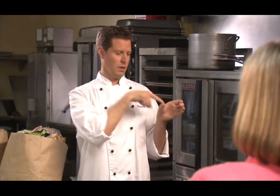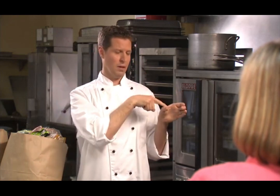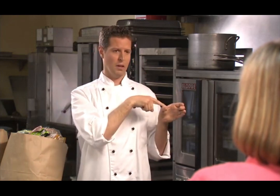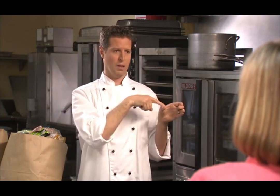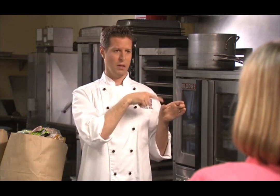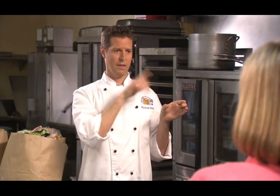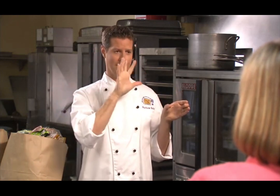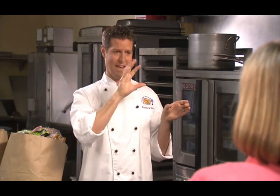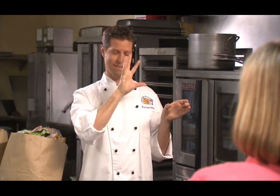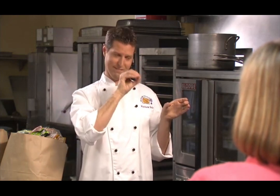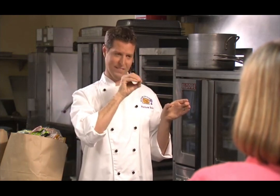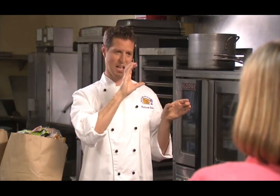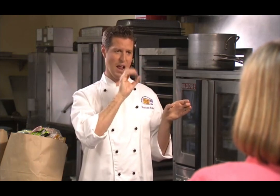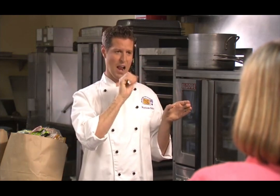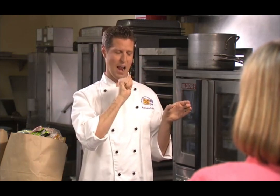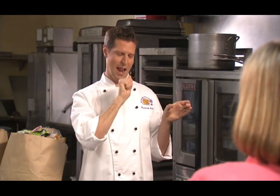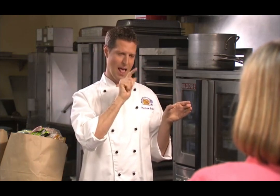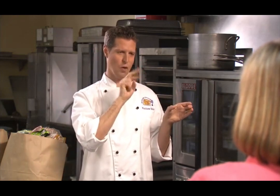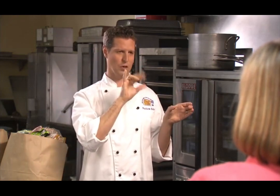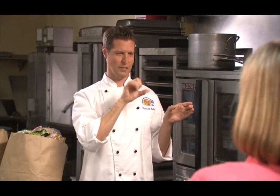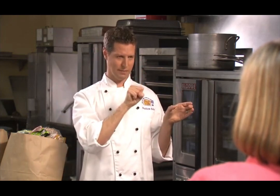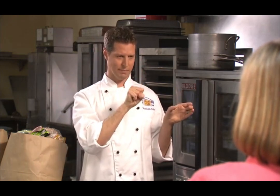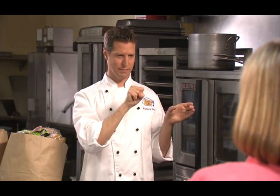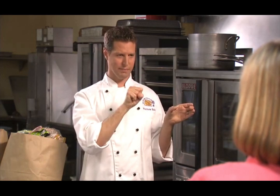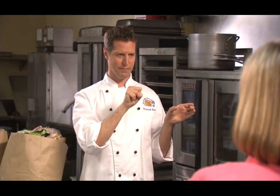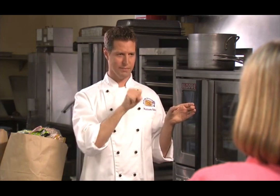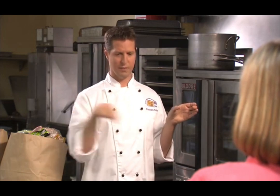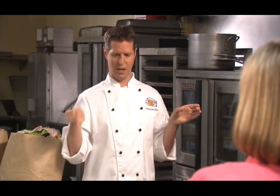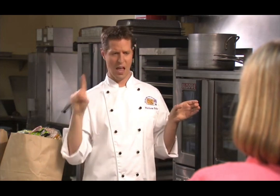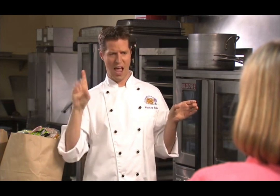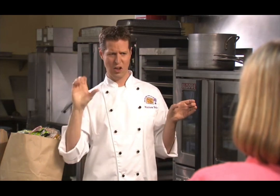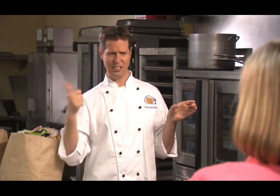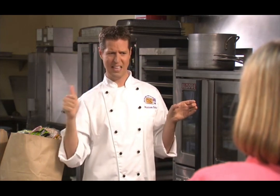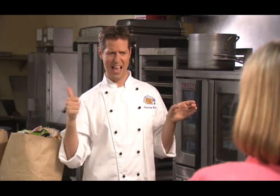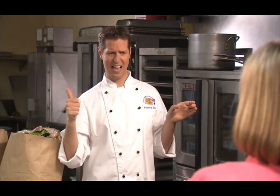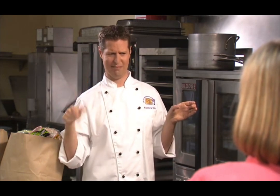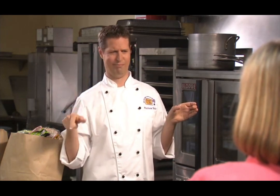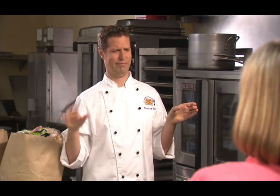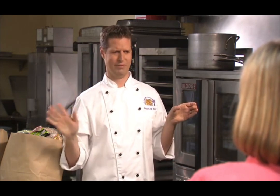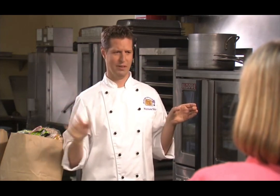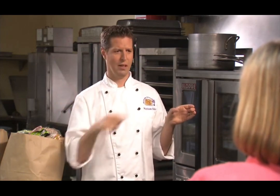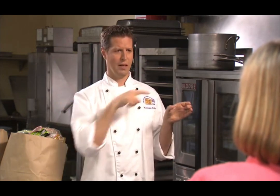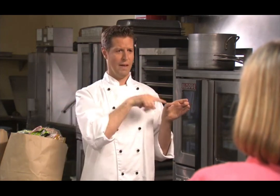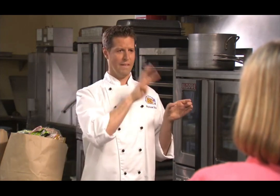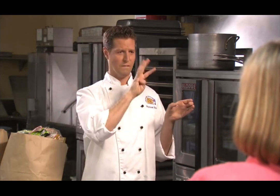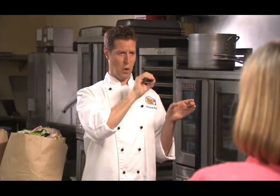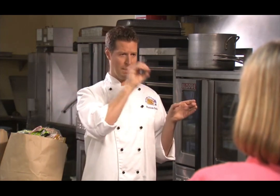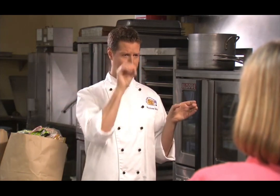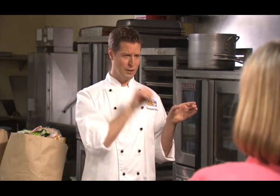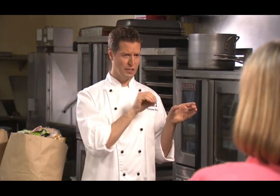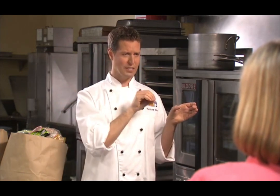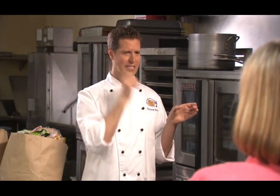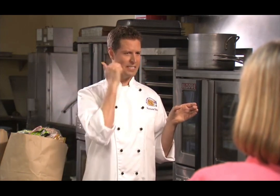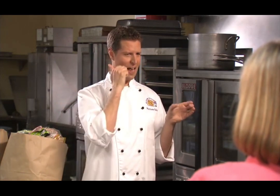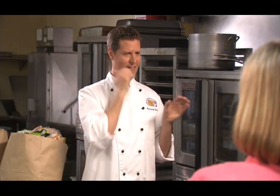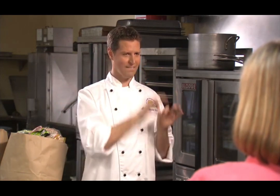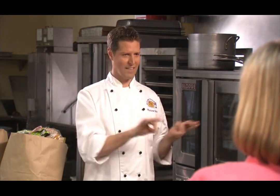While the 2% cheese has only 50 calories, the other one has 110. The 2% cheese has 4%